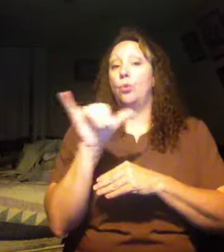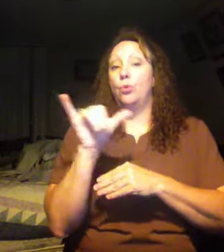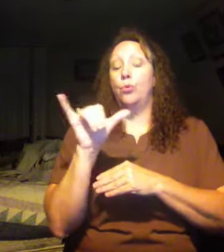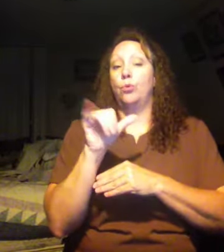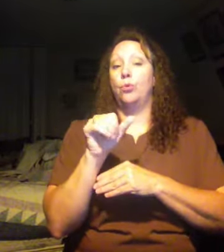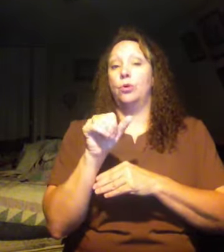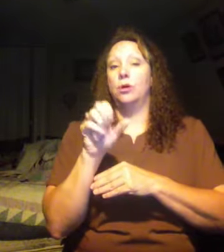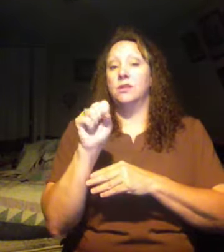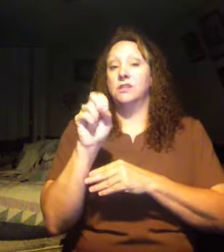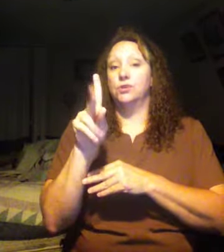graph.